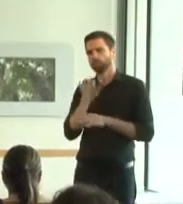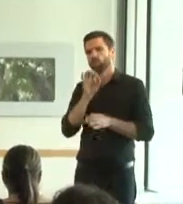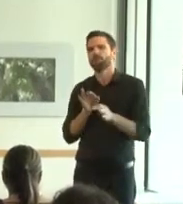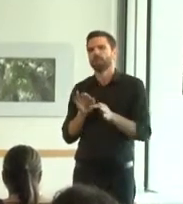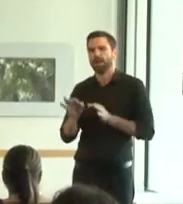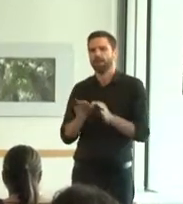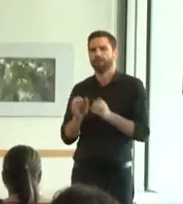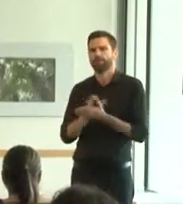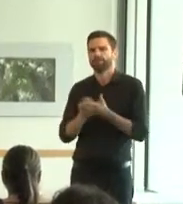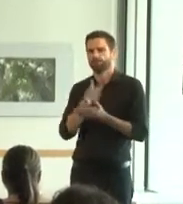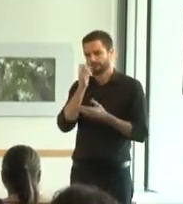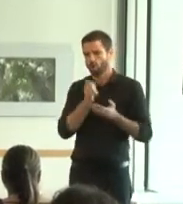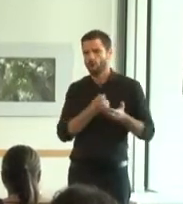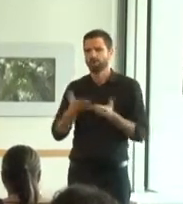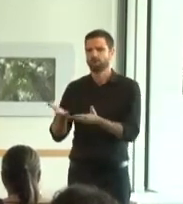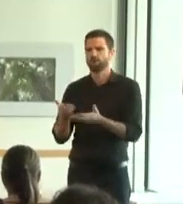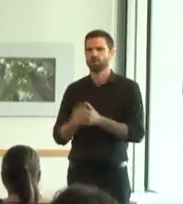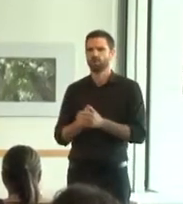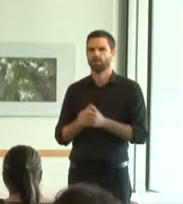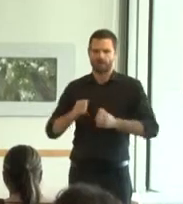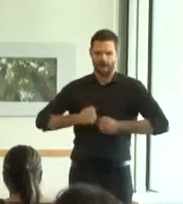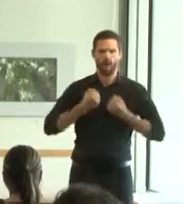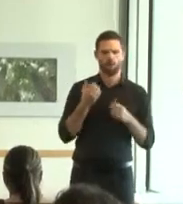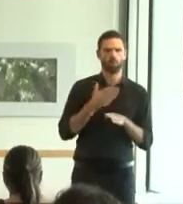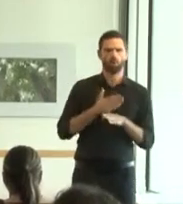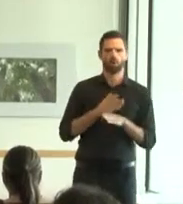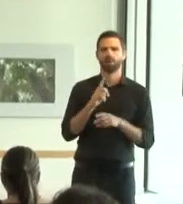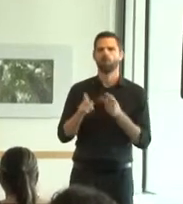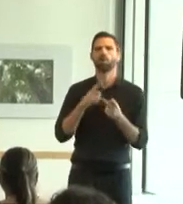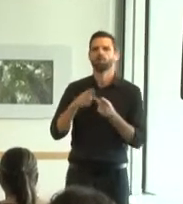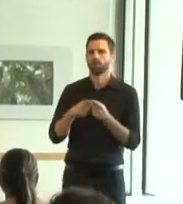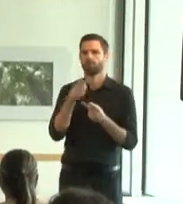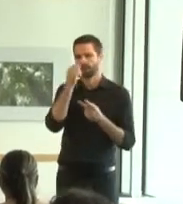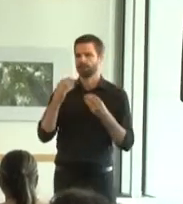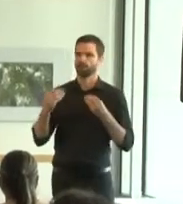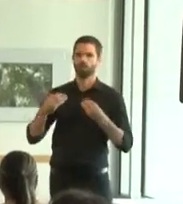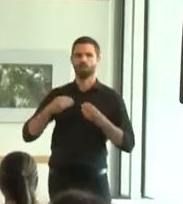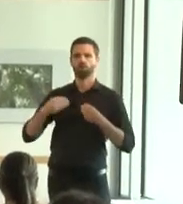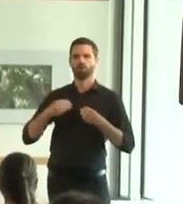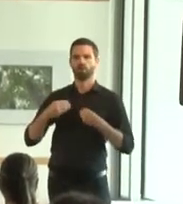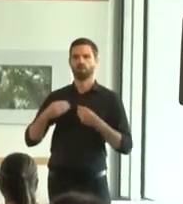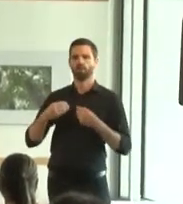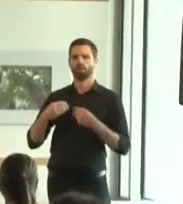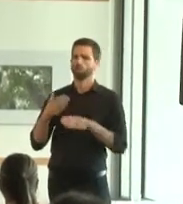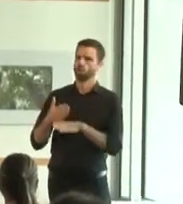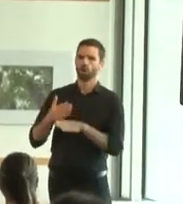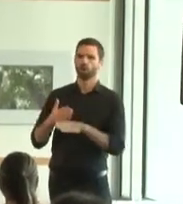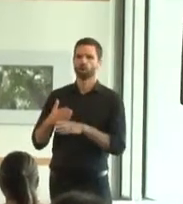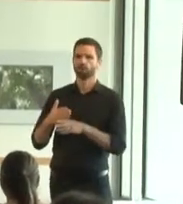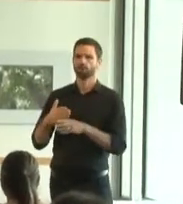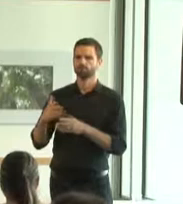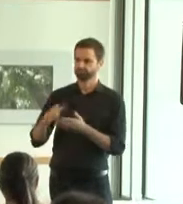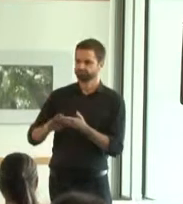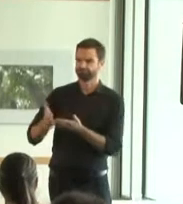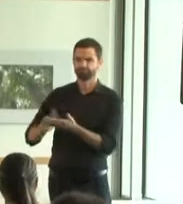it kind of secondary to the work that we've got to do, but be able to provide a commercial operation to